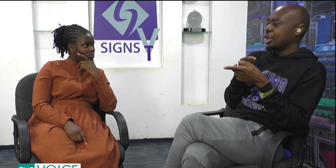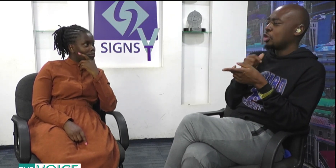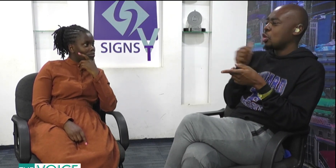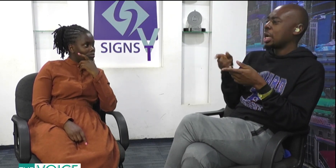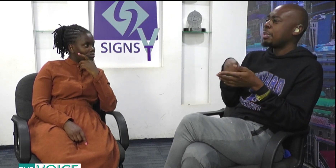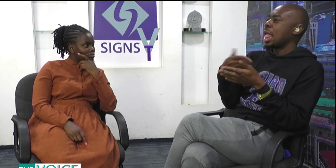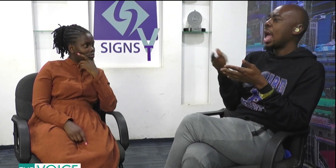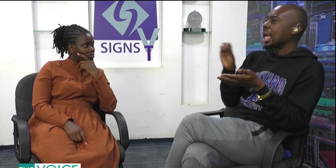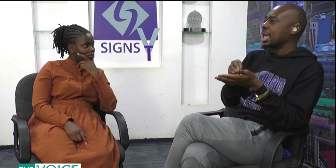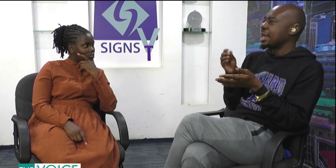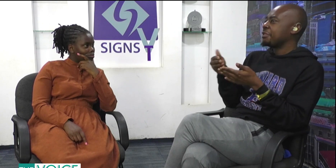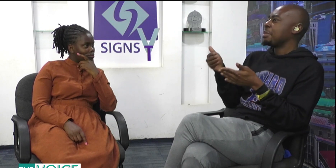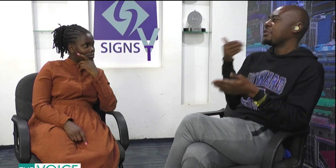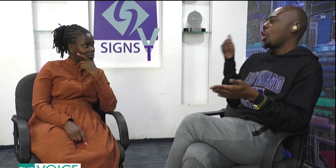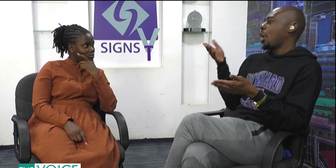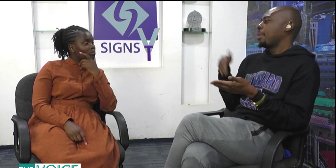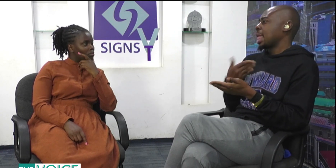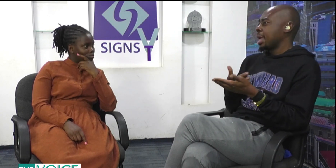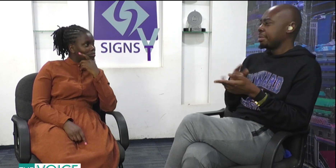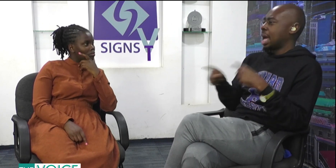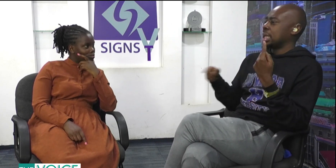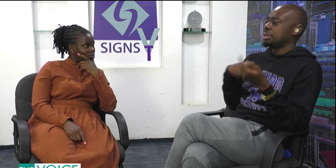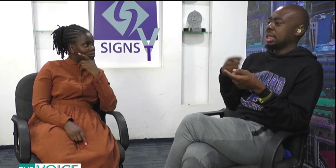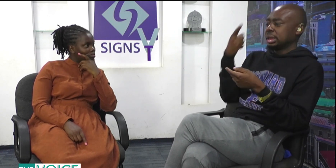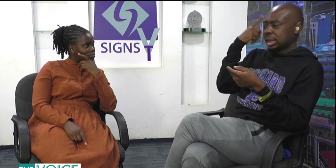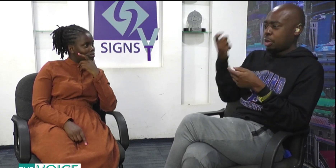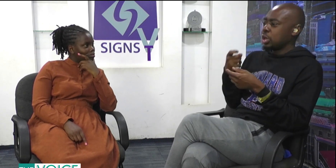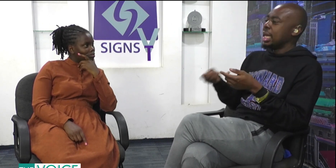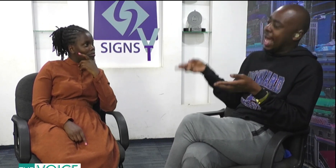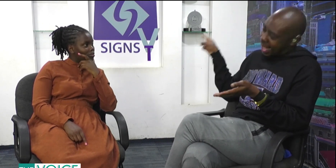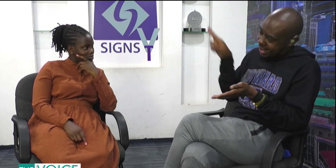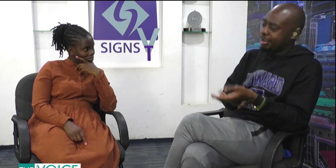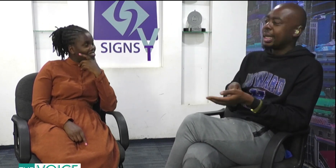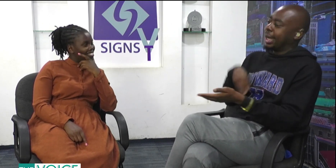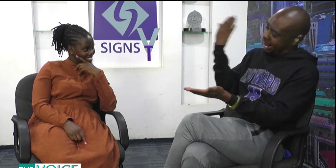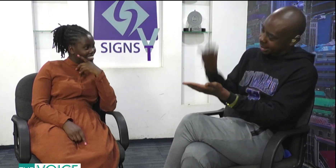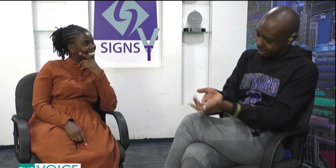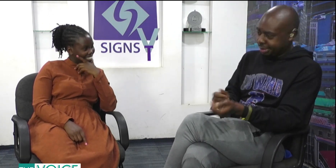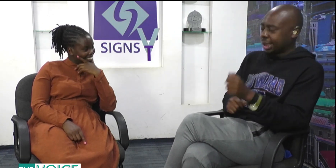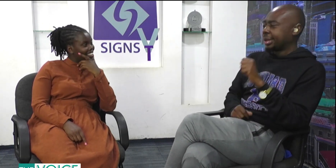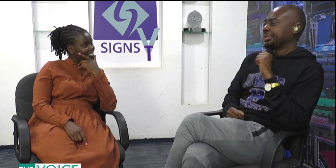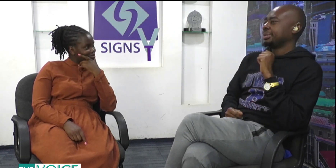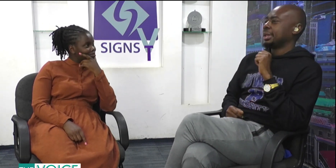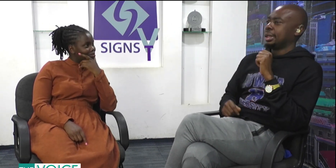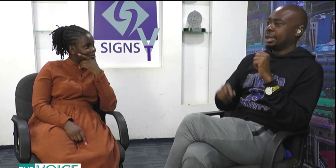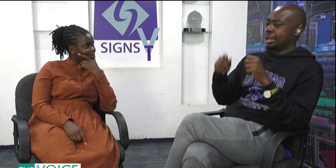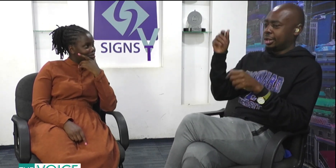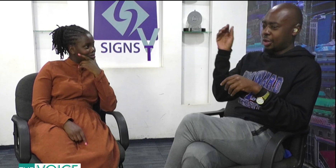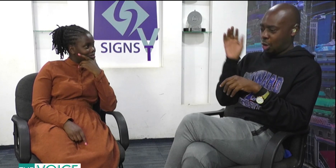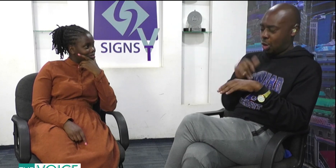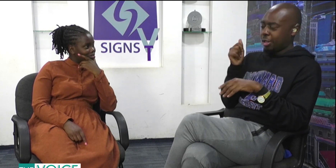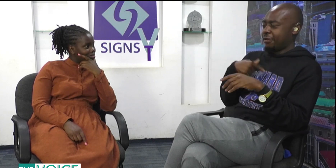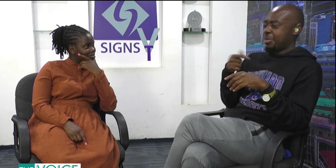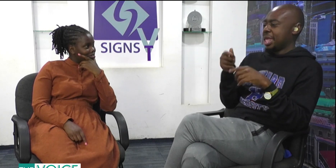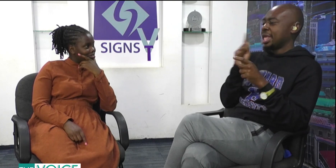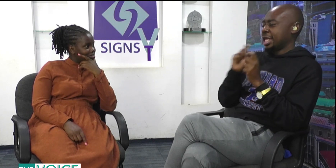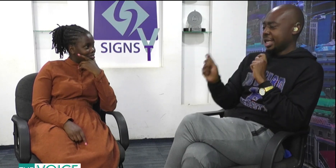repeated. Then it was cancelled again. I had to repeat. It refused the third time, but